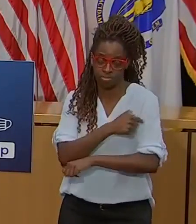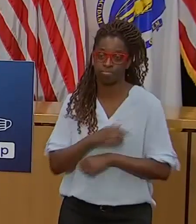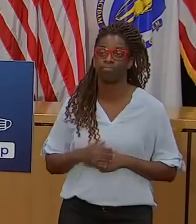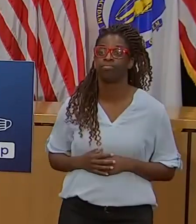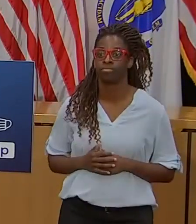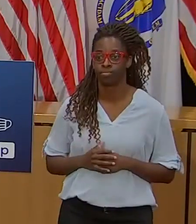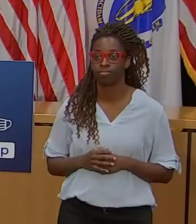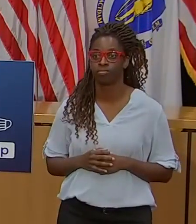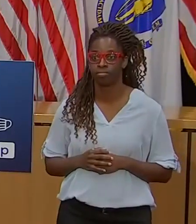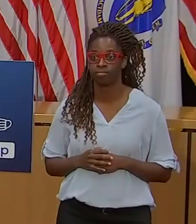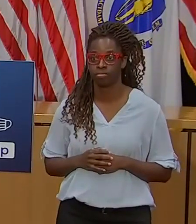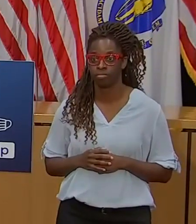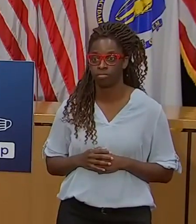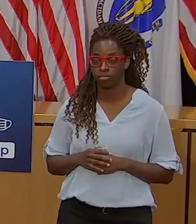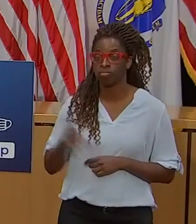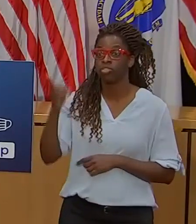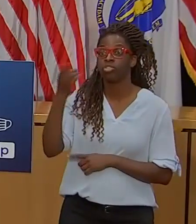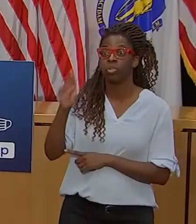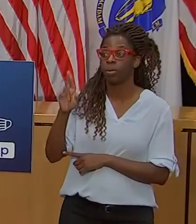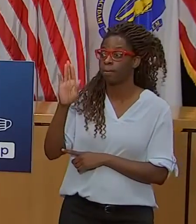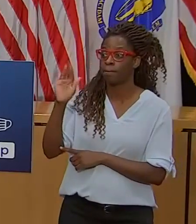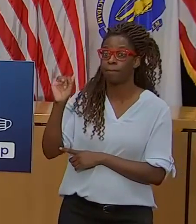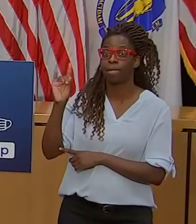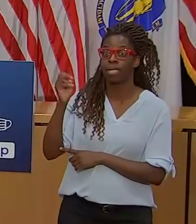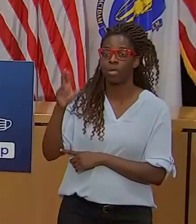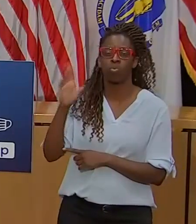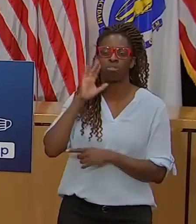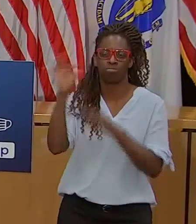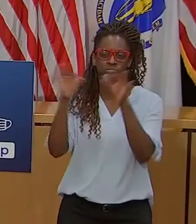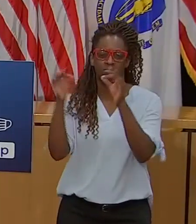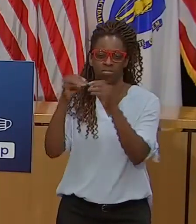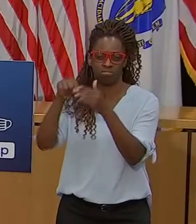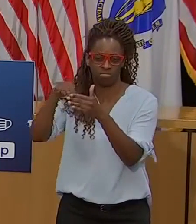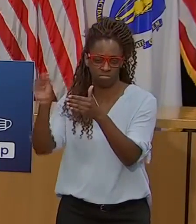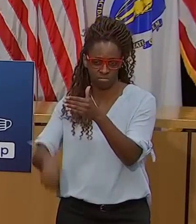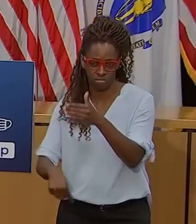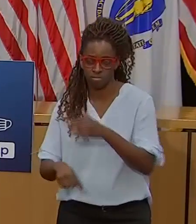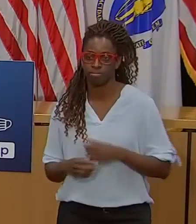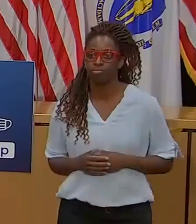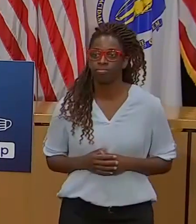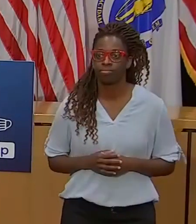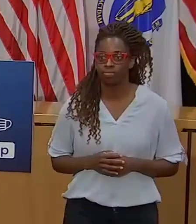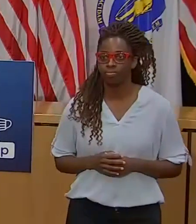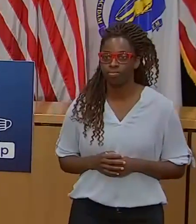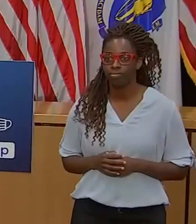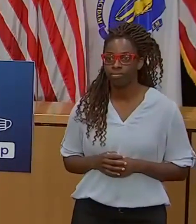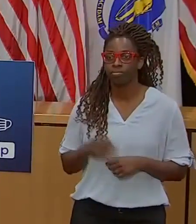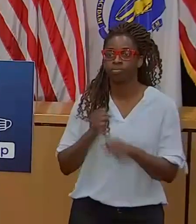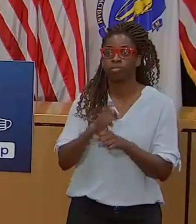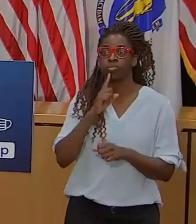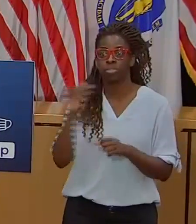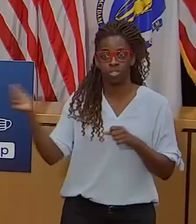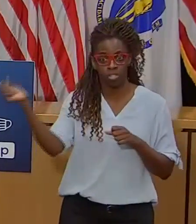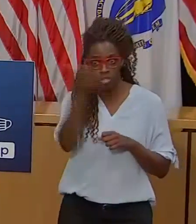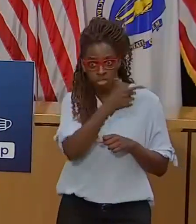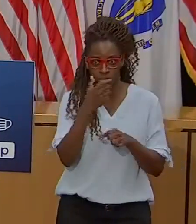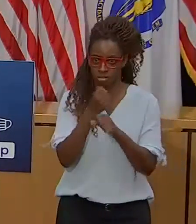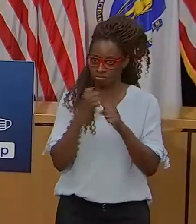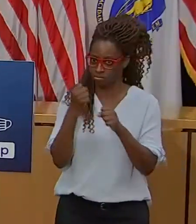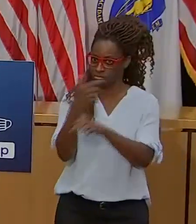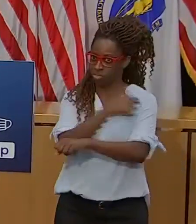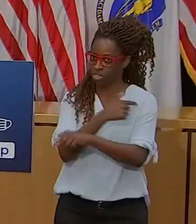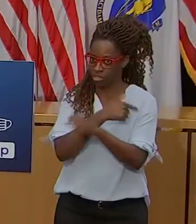this. The Commonwealth's also committed to an equitable distribution of the vaccine, and we recognize that the pandemic